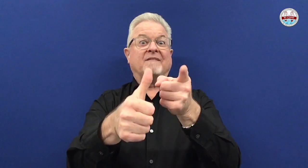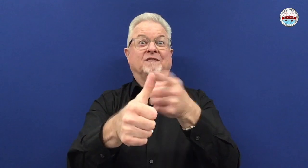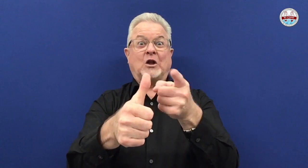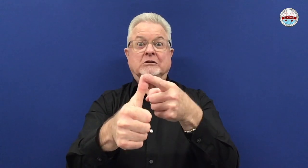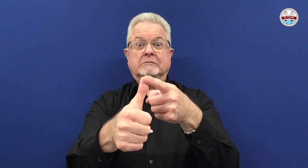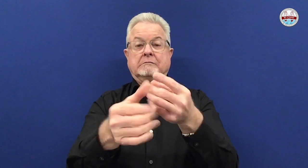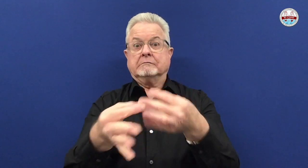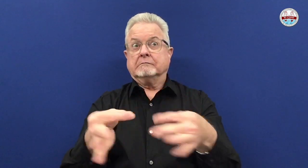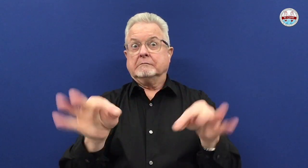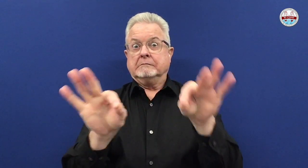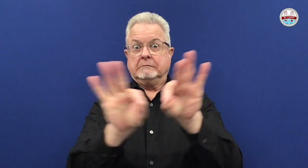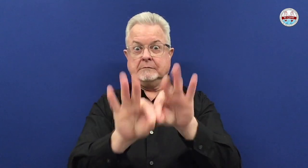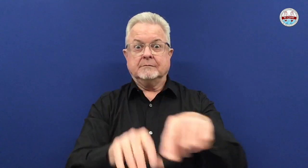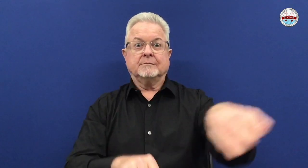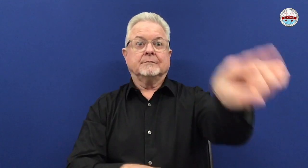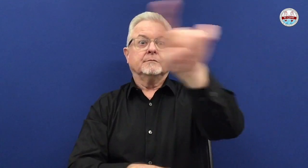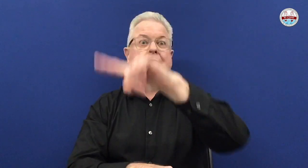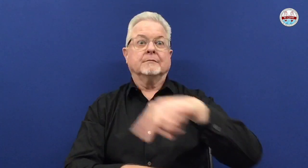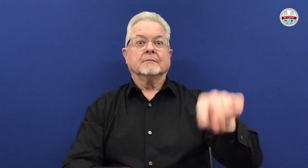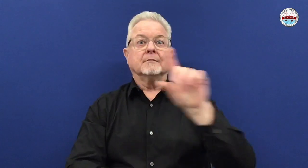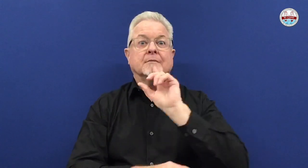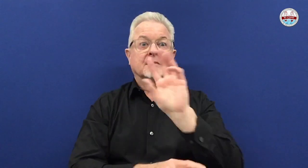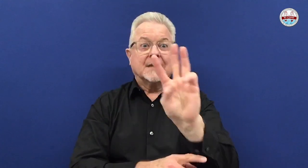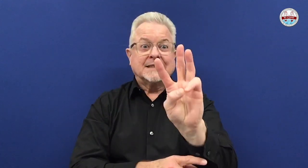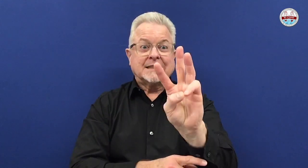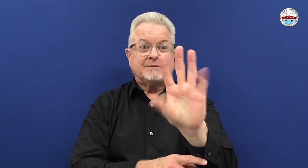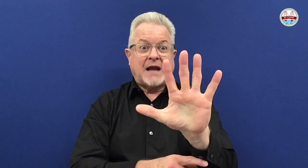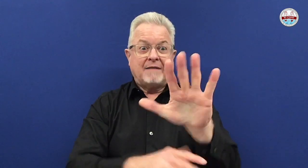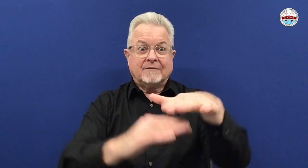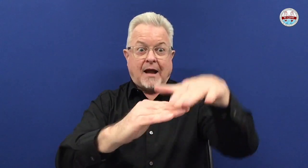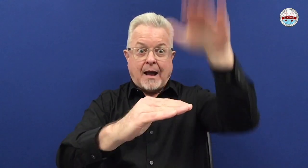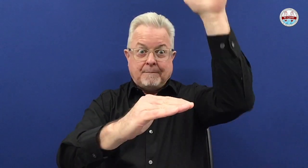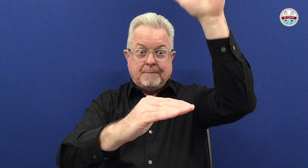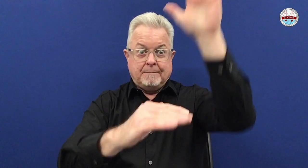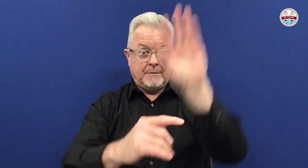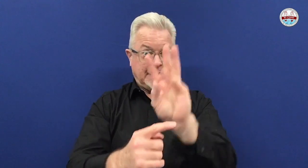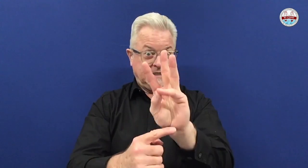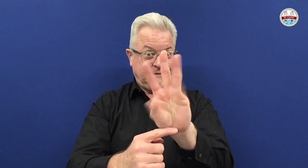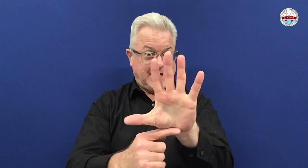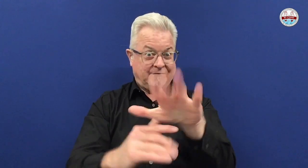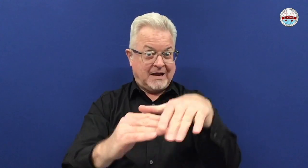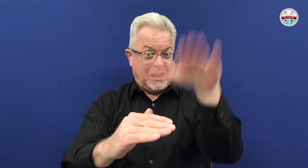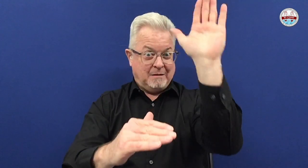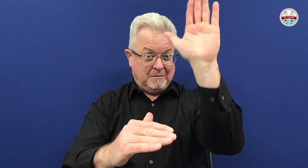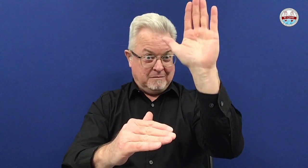describe to inform you about what to do next. If you are 65 or older,